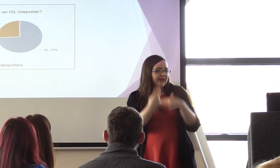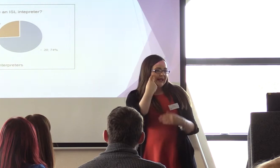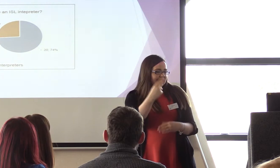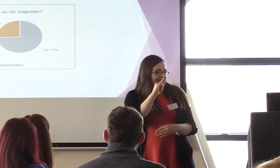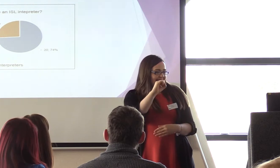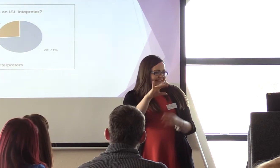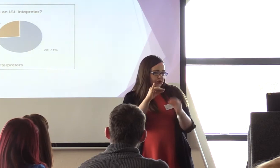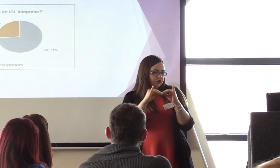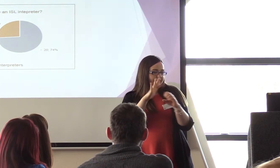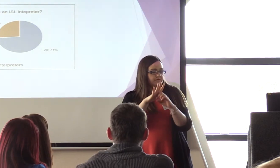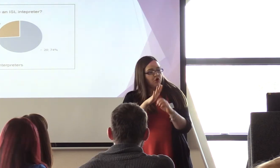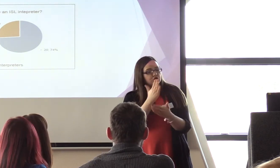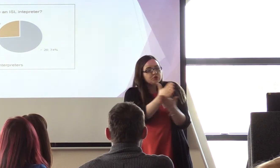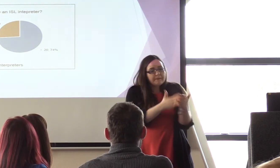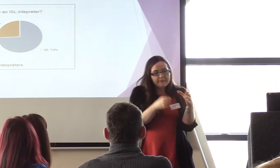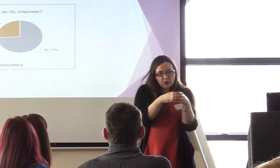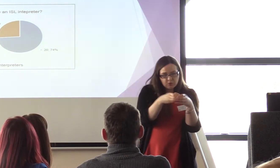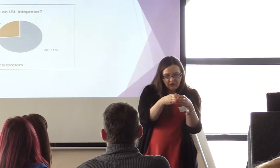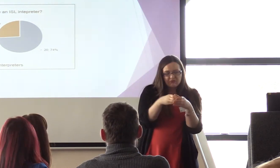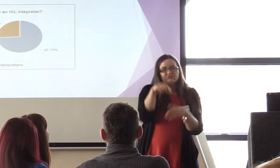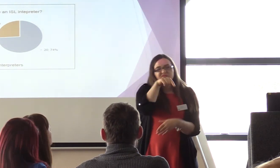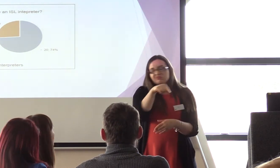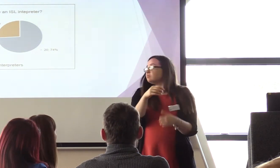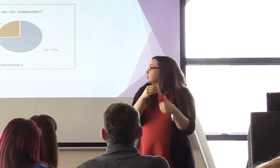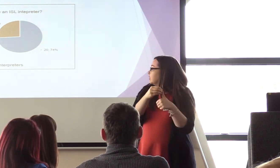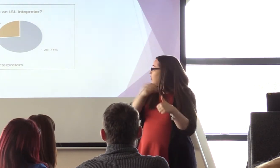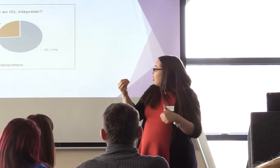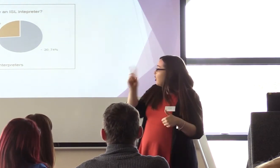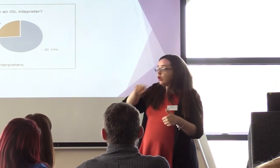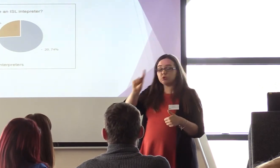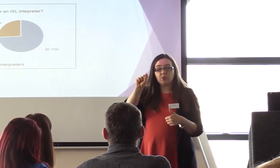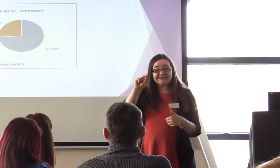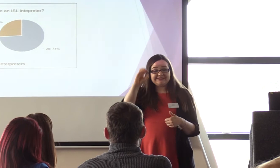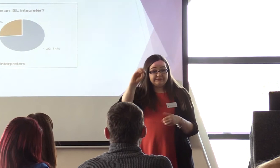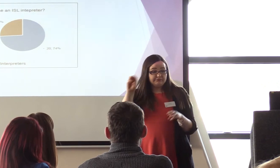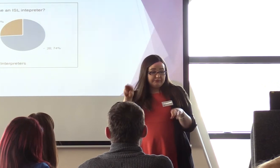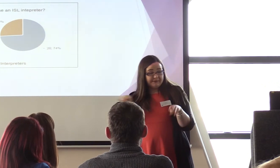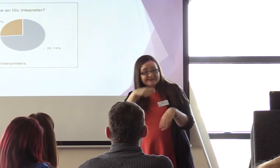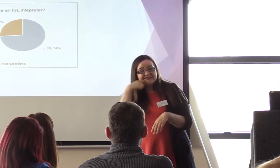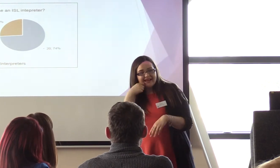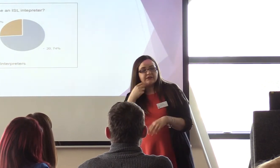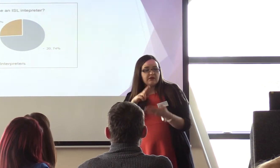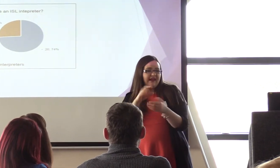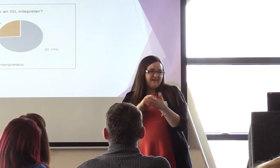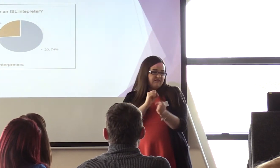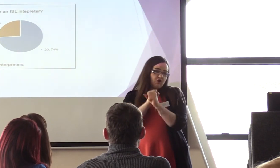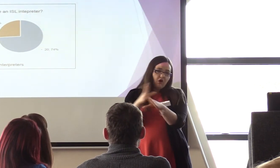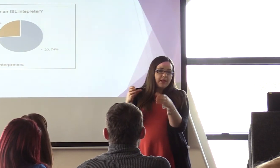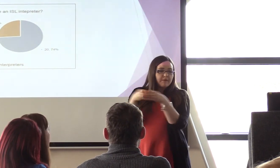7 people said that they only needed ISL interpreters for some of their modules. The other 20 people said that they